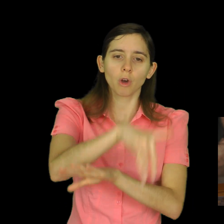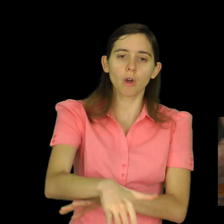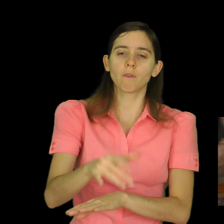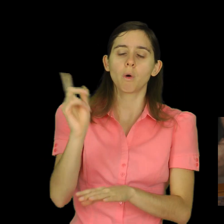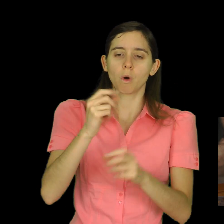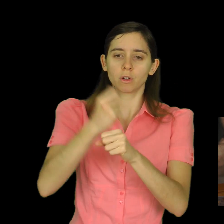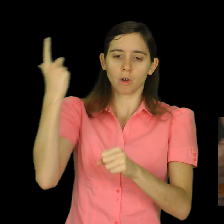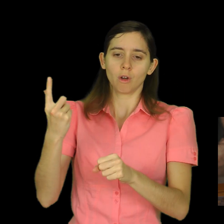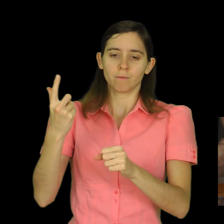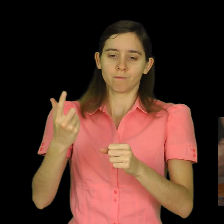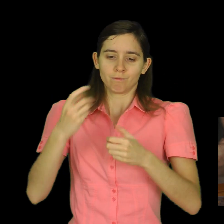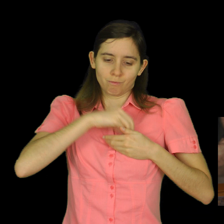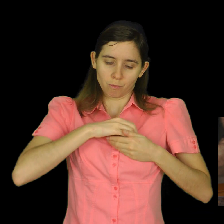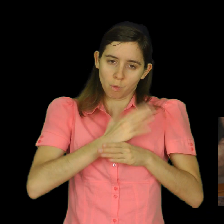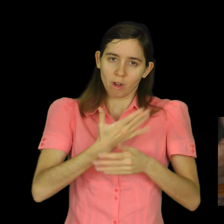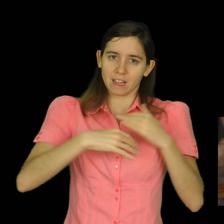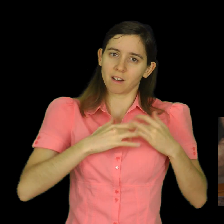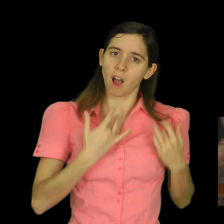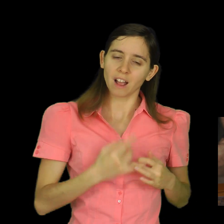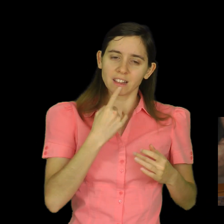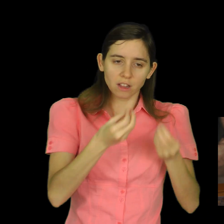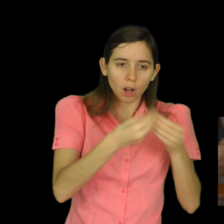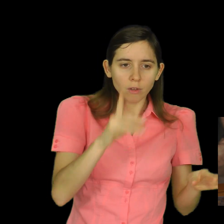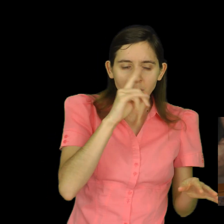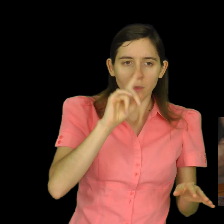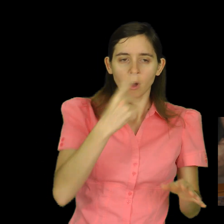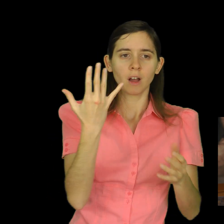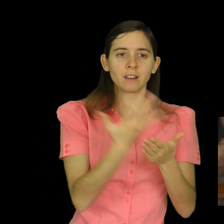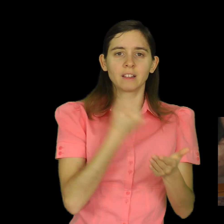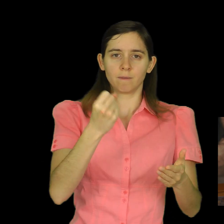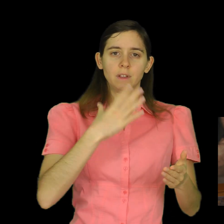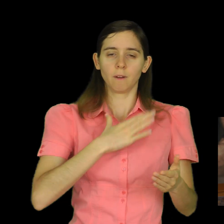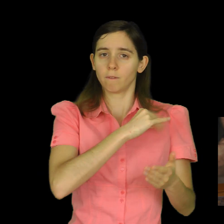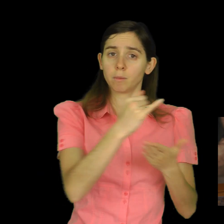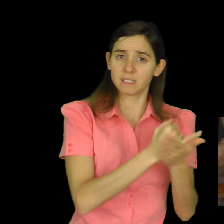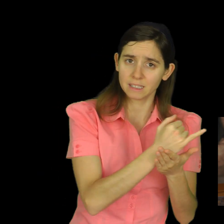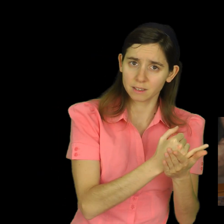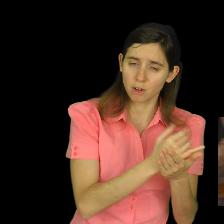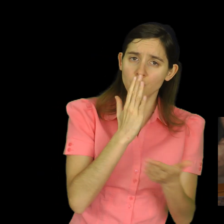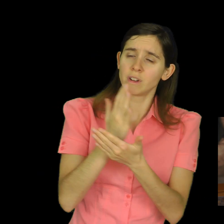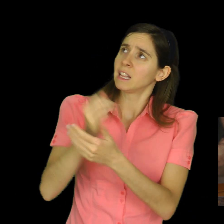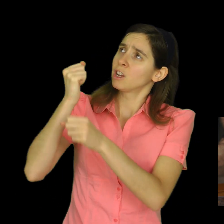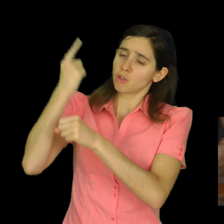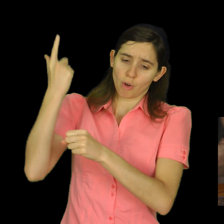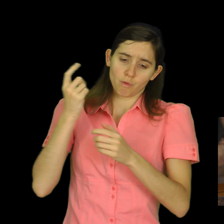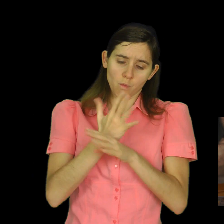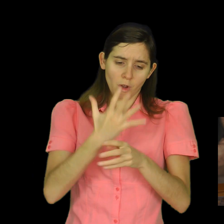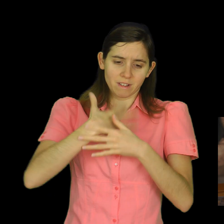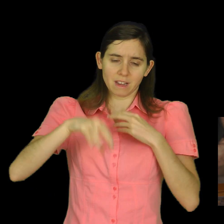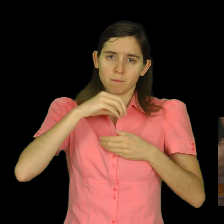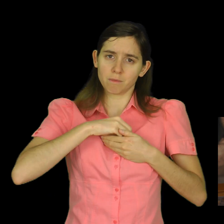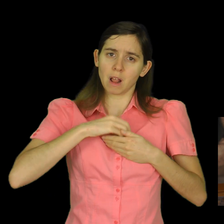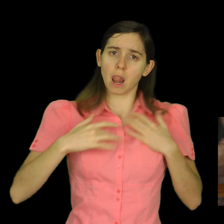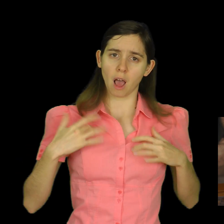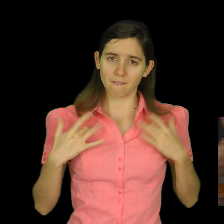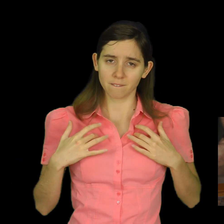heart, pointing out that lost people can't save themselves from sin, but that God will do that work in a life. It's in the context of